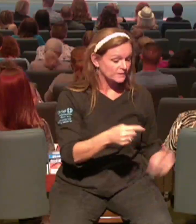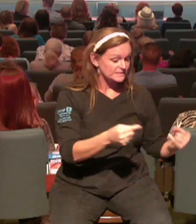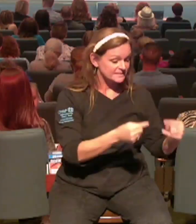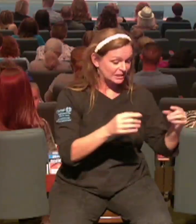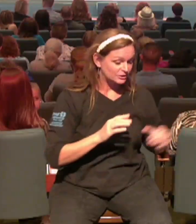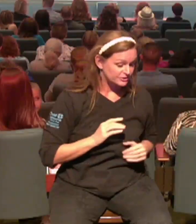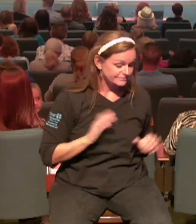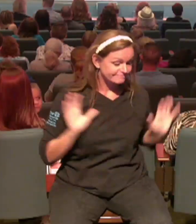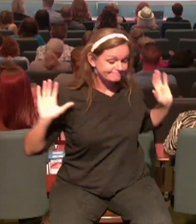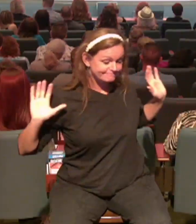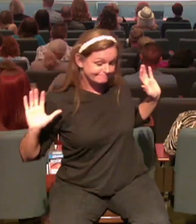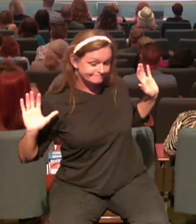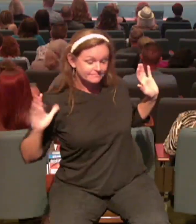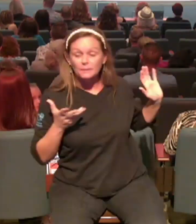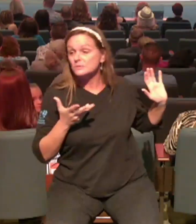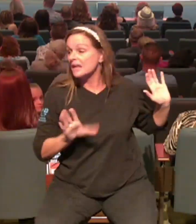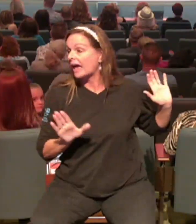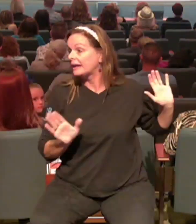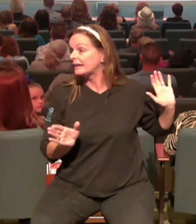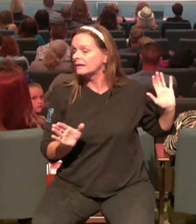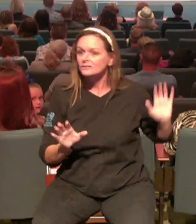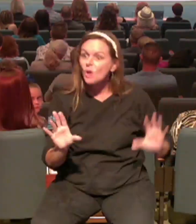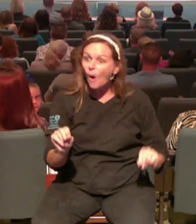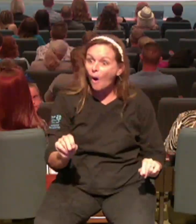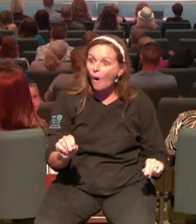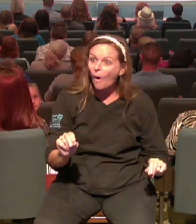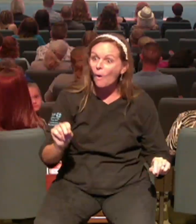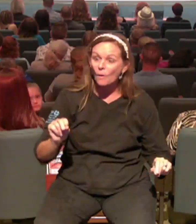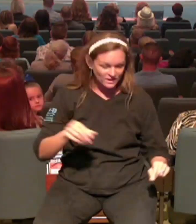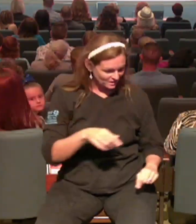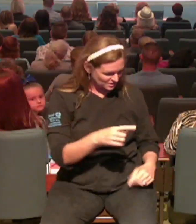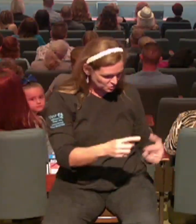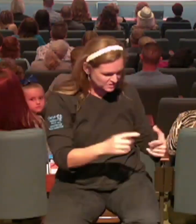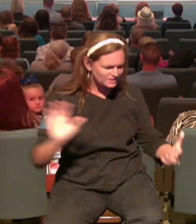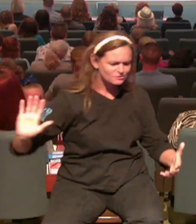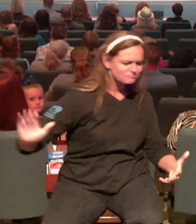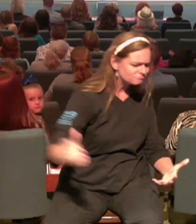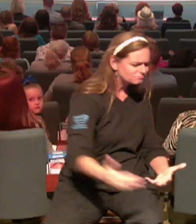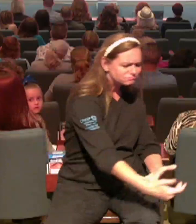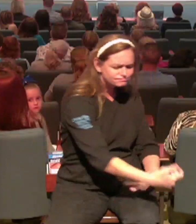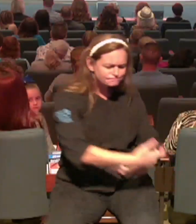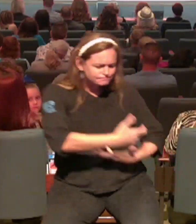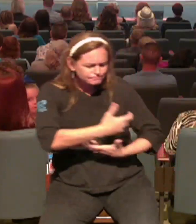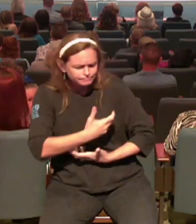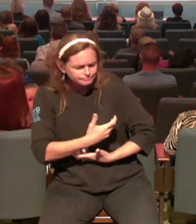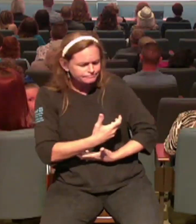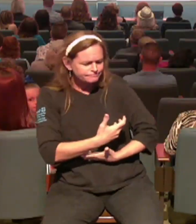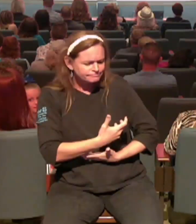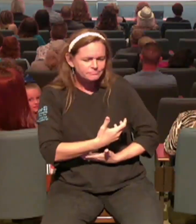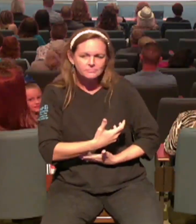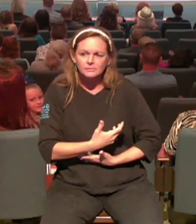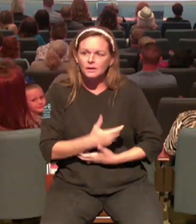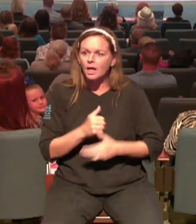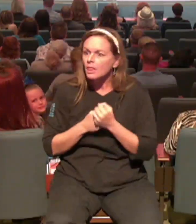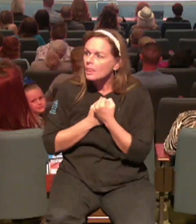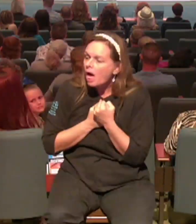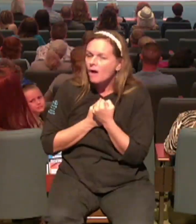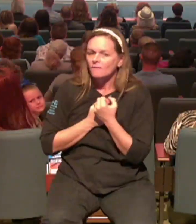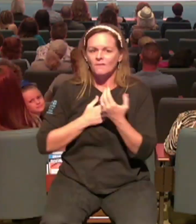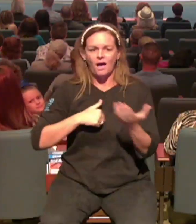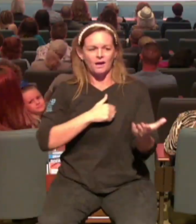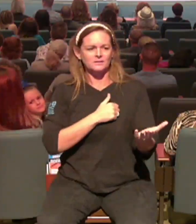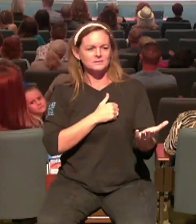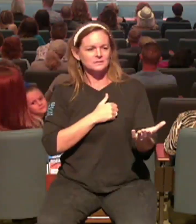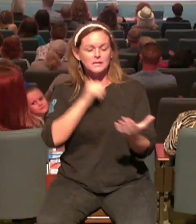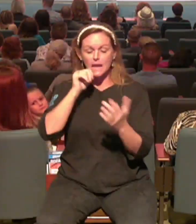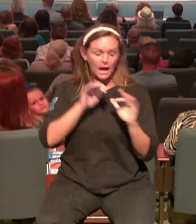glory and the splendor and the beauty of heaven to step into this world to get. He didn't just have pity on us. He